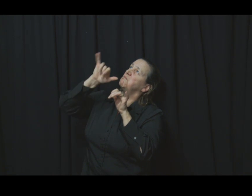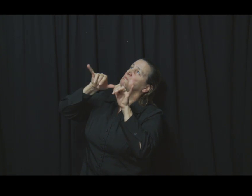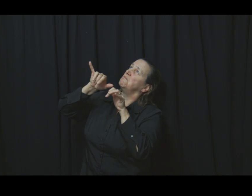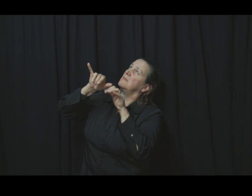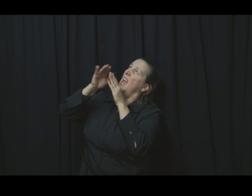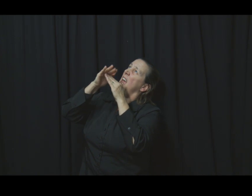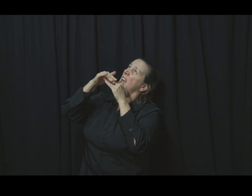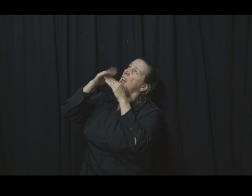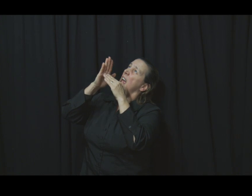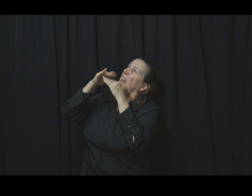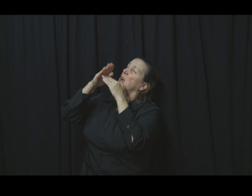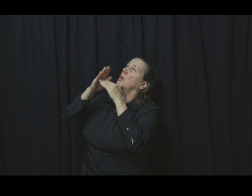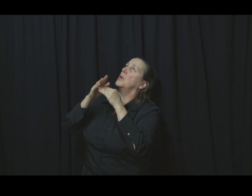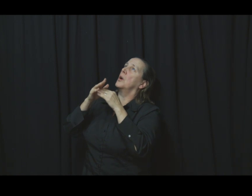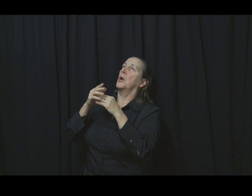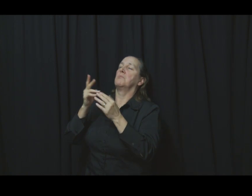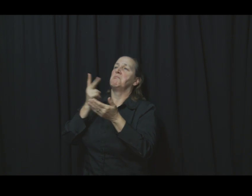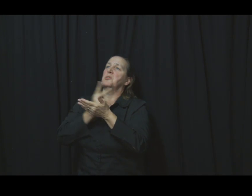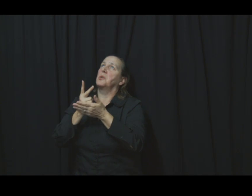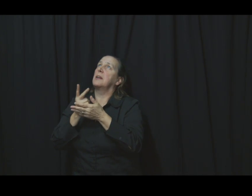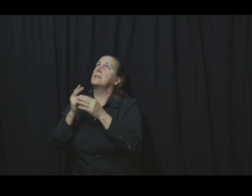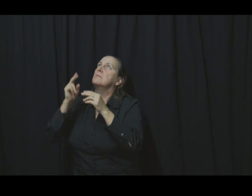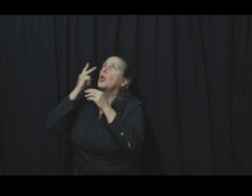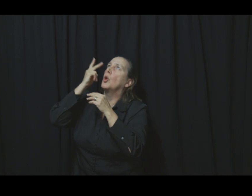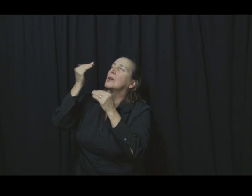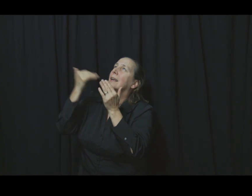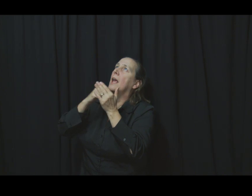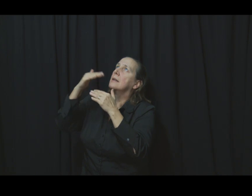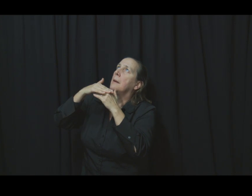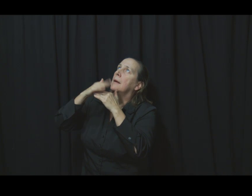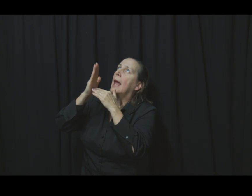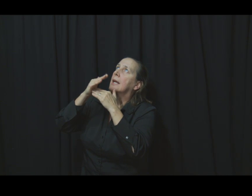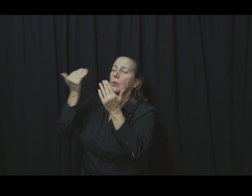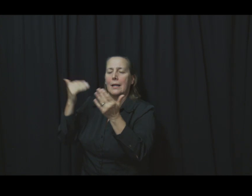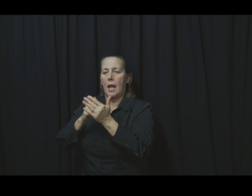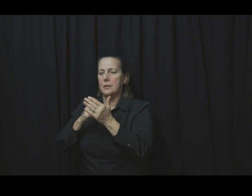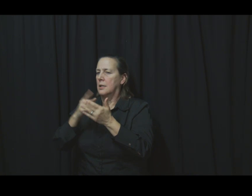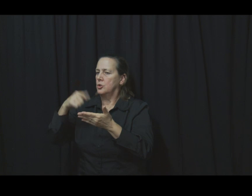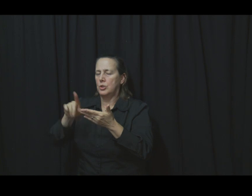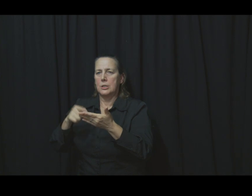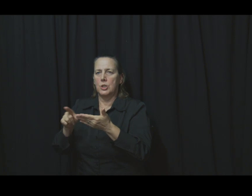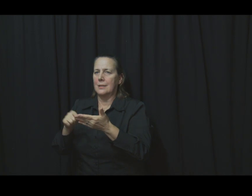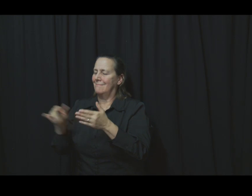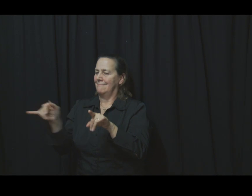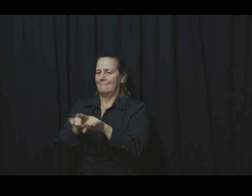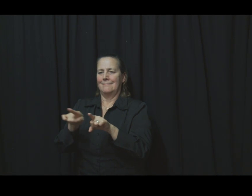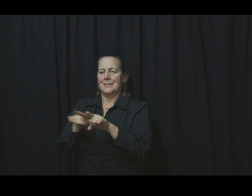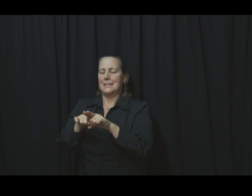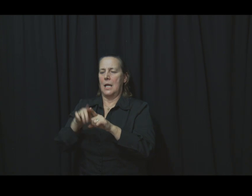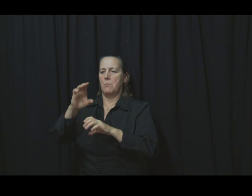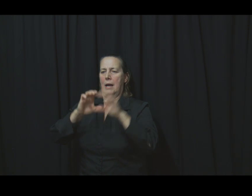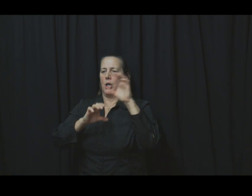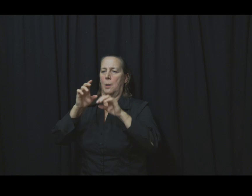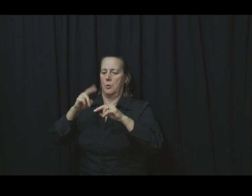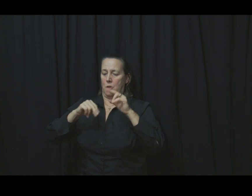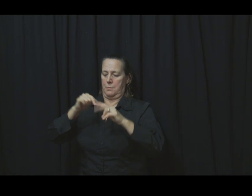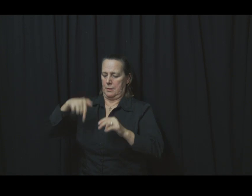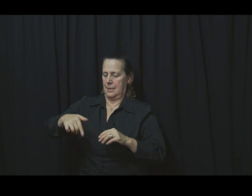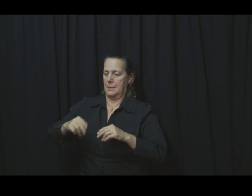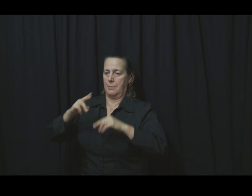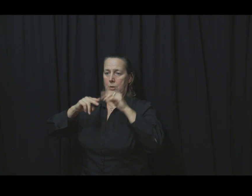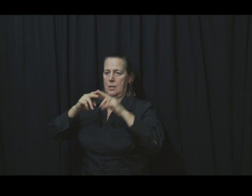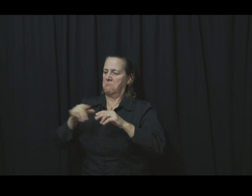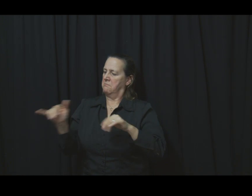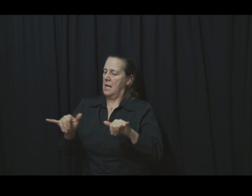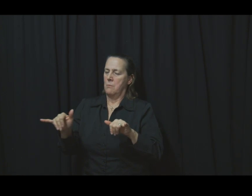6 months, we look at that same star again, and we measure that angle. It's the same way carpenters built this building. It's the same way surveyors surveyed the